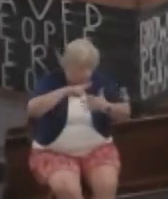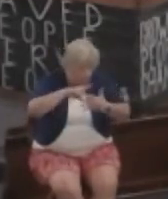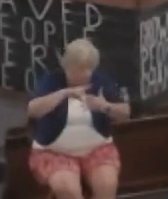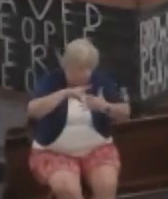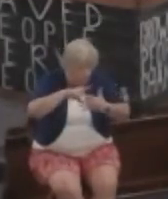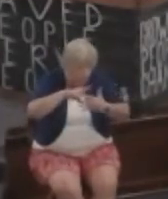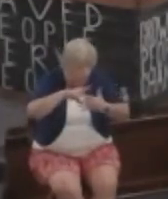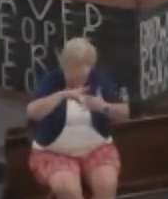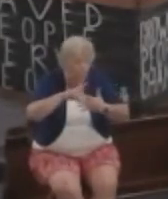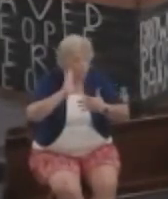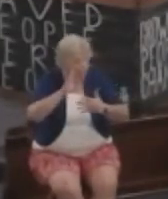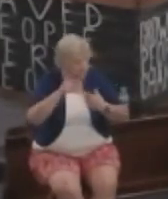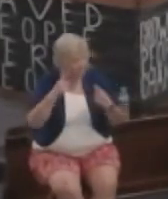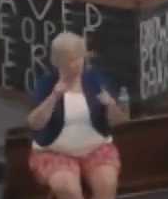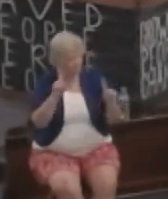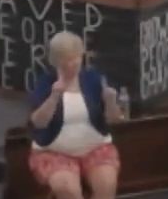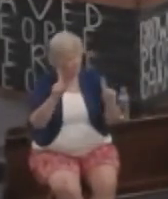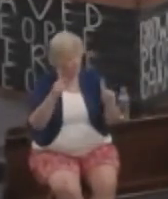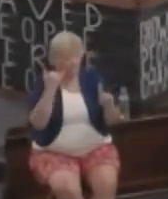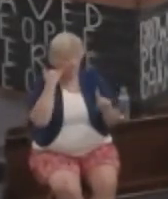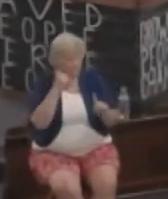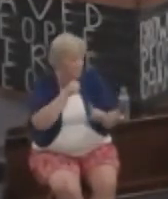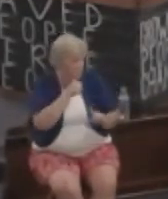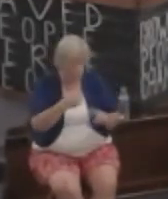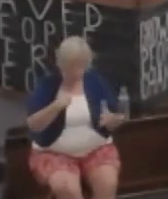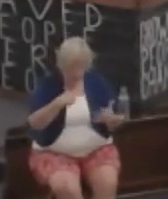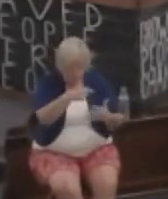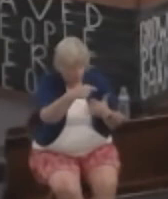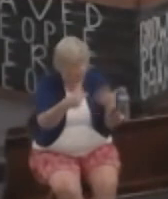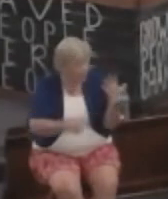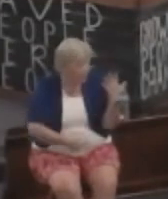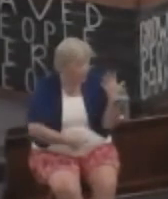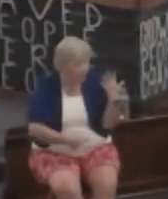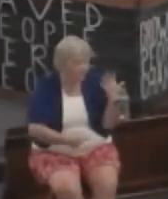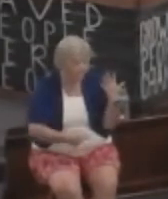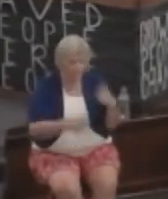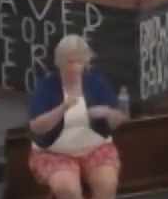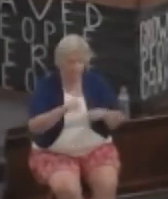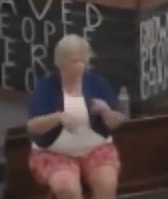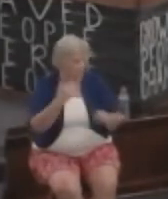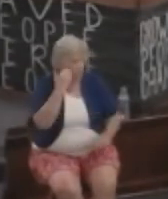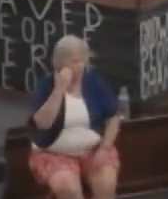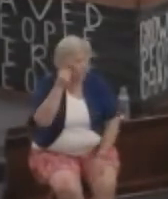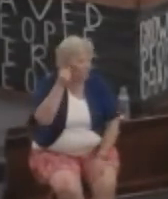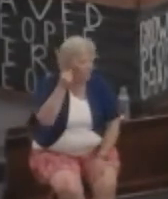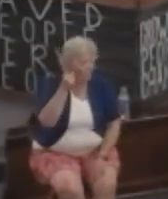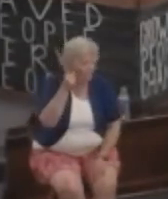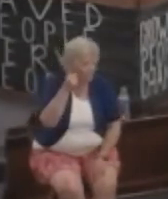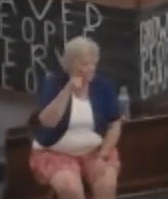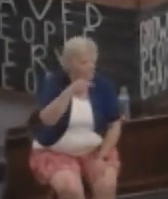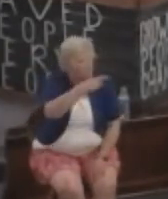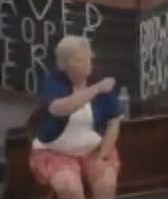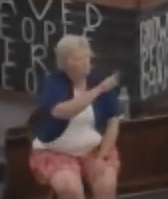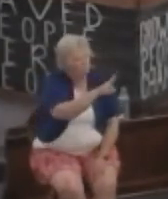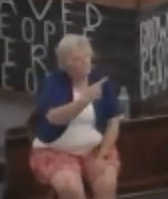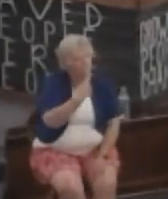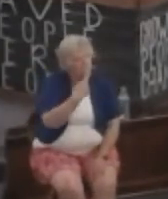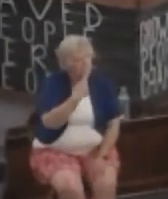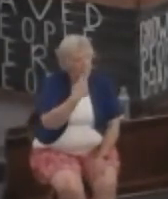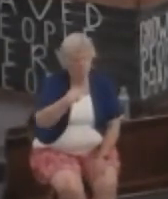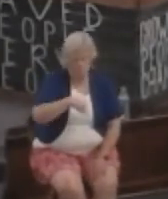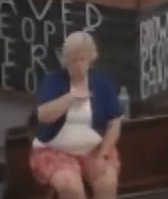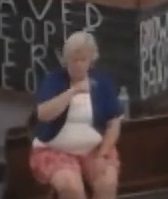ineffective and unproductive in your knowledge of our Lord Jesus Christ. Peter is telling us we need